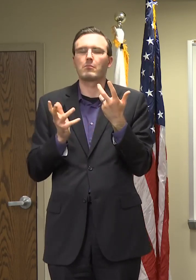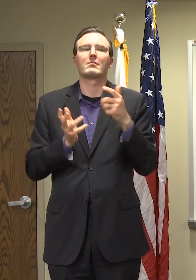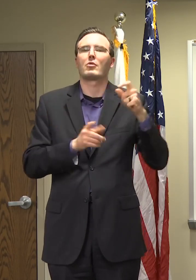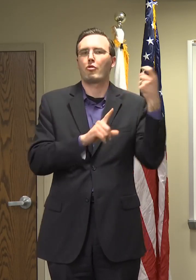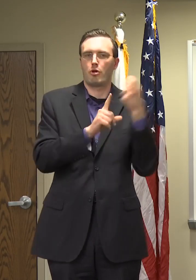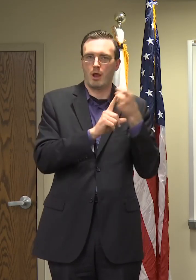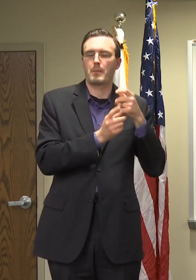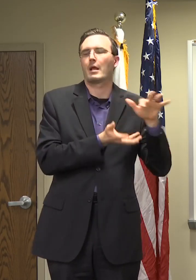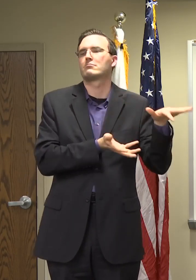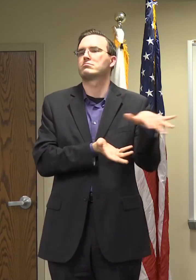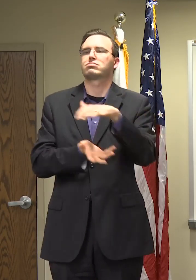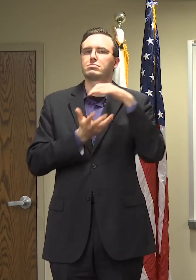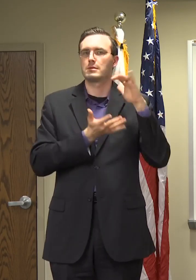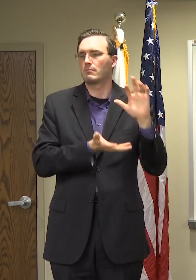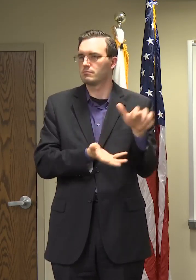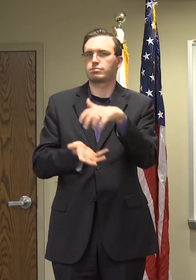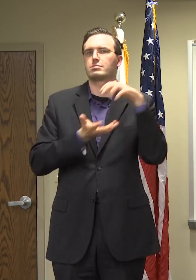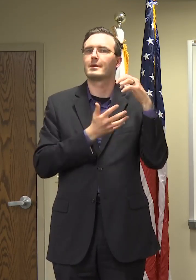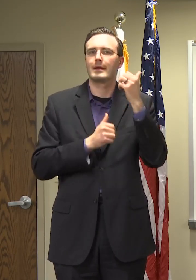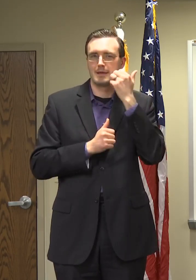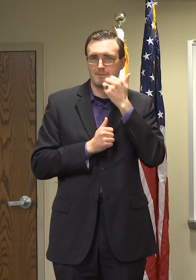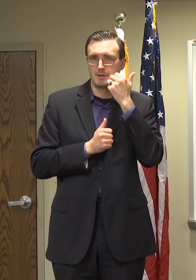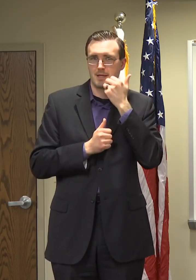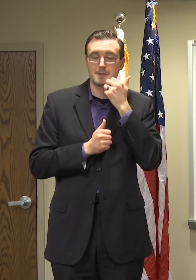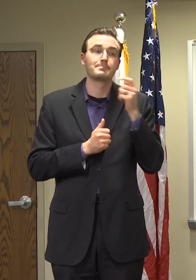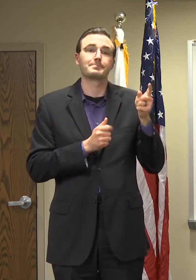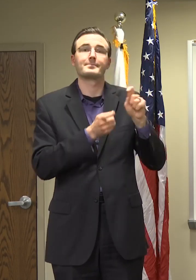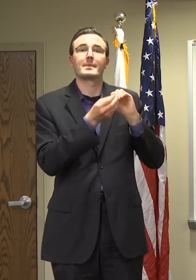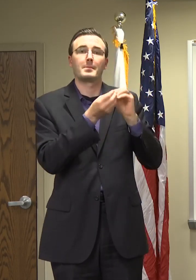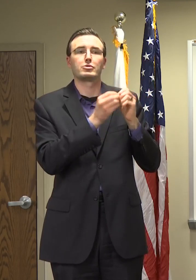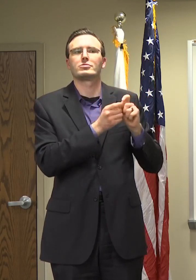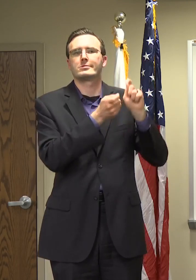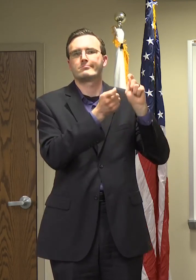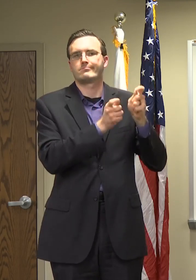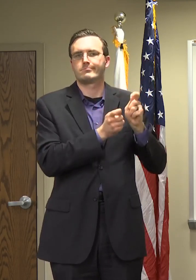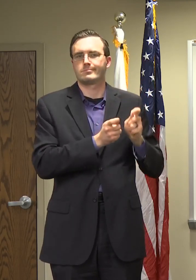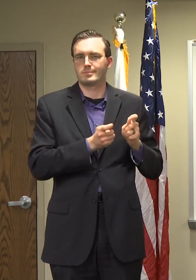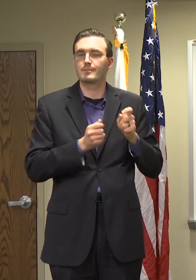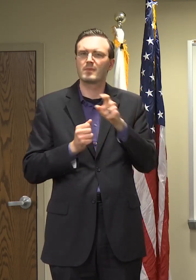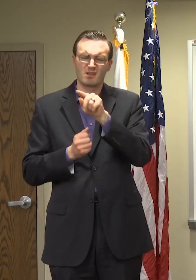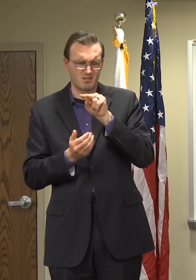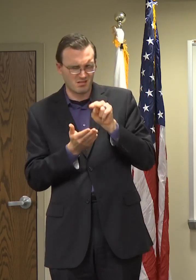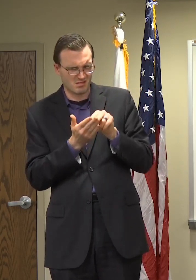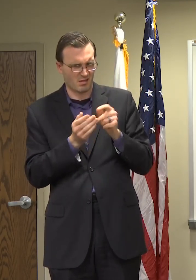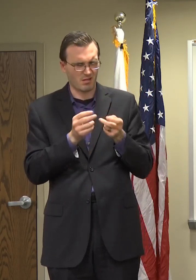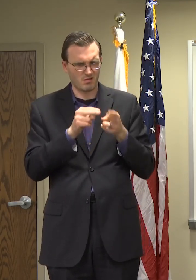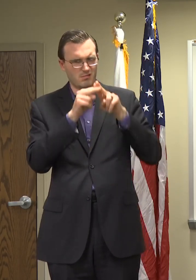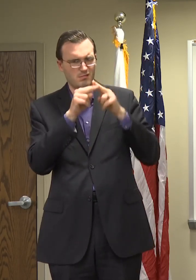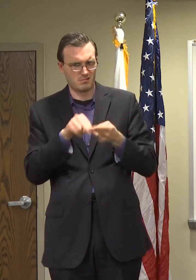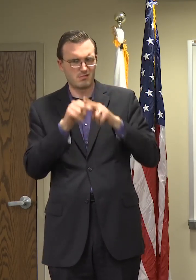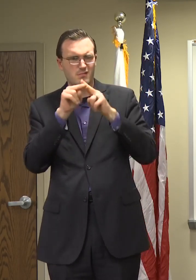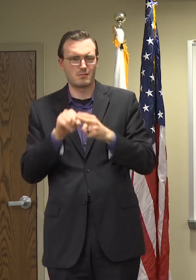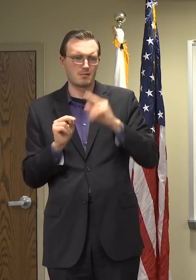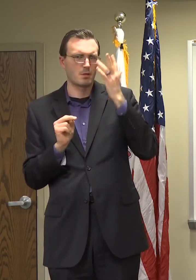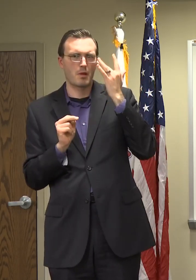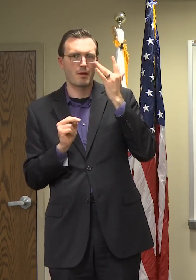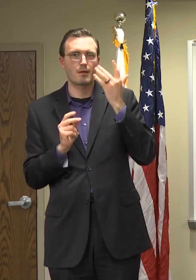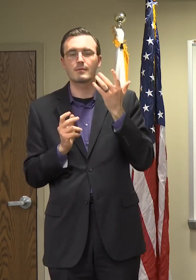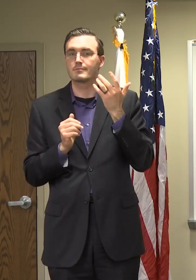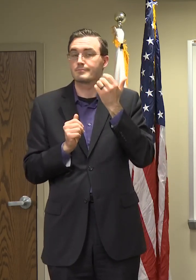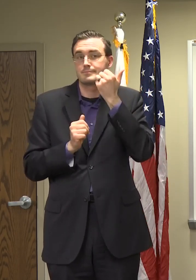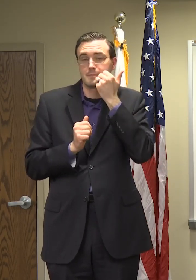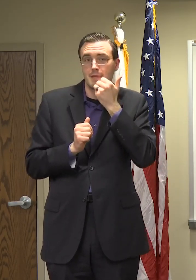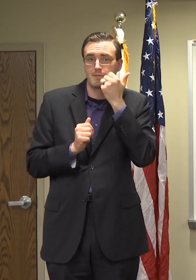gathers every day. And it gets updated, and you'll see the numbers fluctuate there as well. I've asked, why does it change from day to day, even on a